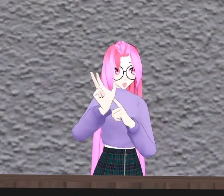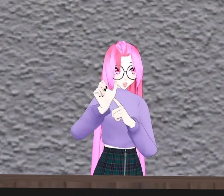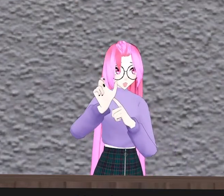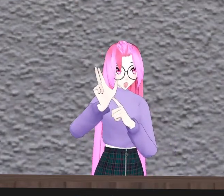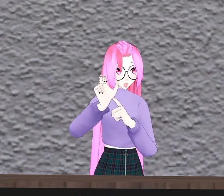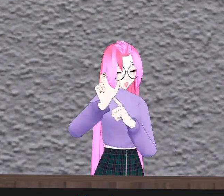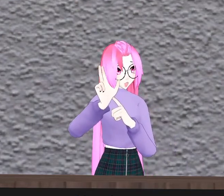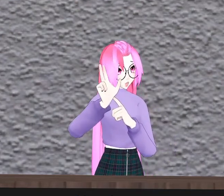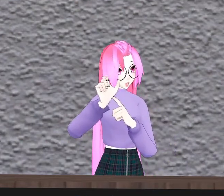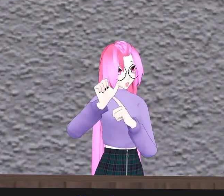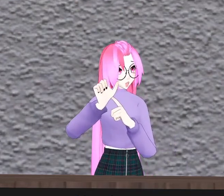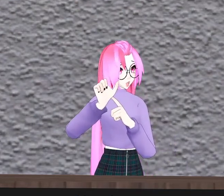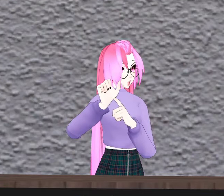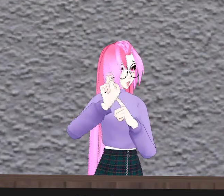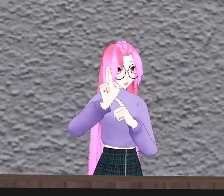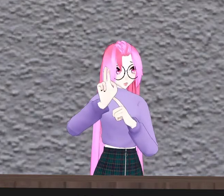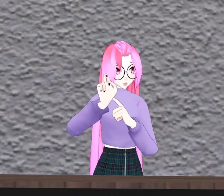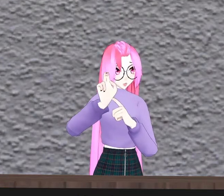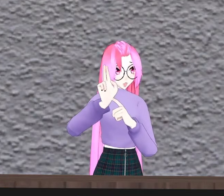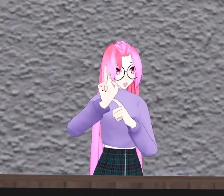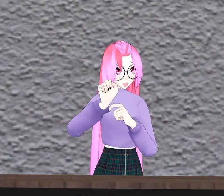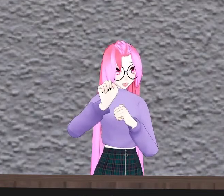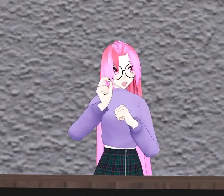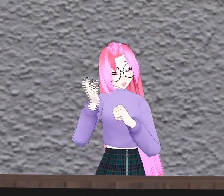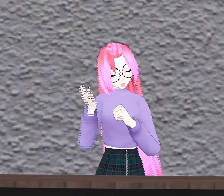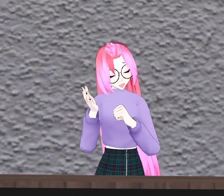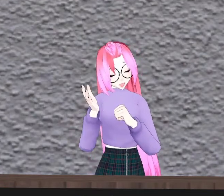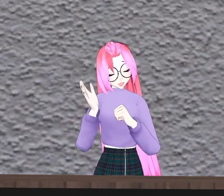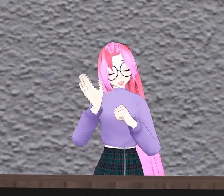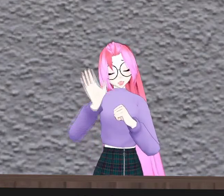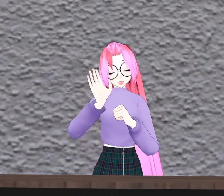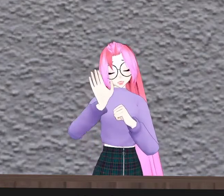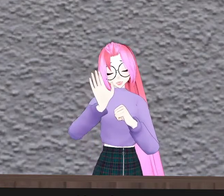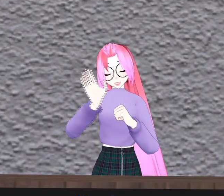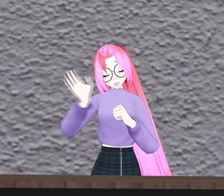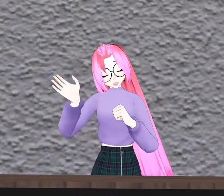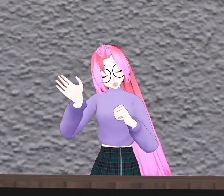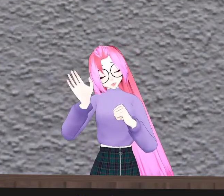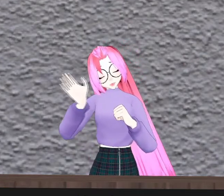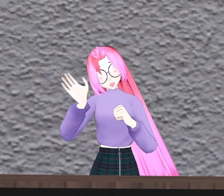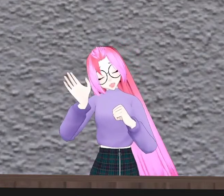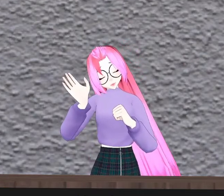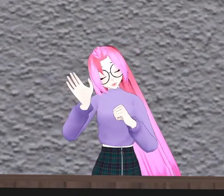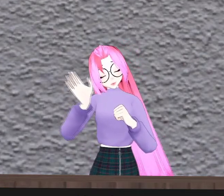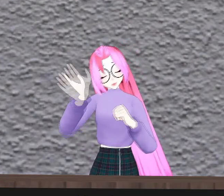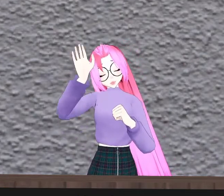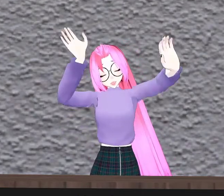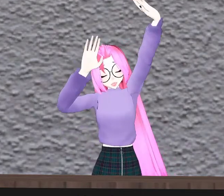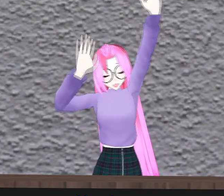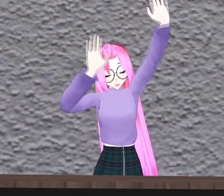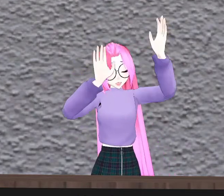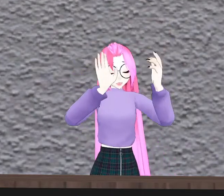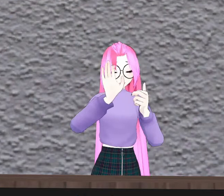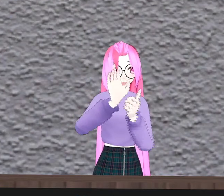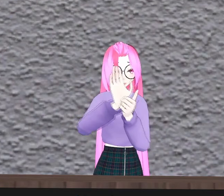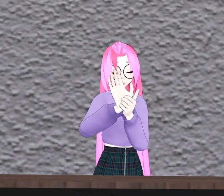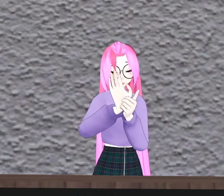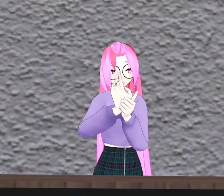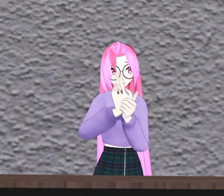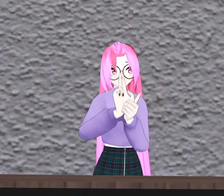thumb out. So this is 13. This is 12. If you don't have index, whoop, hold on. Tracking. Then you